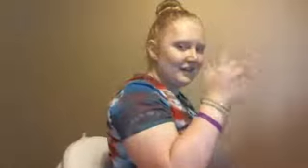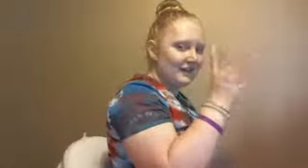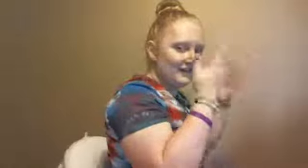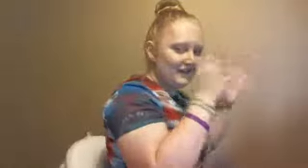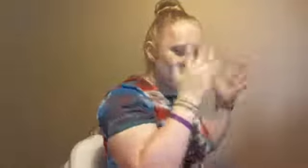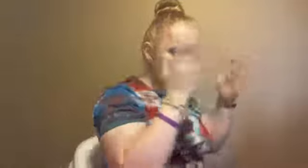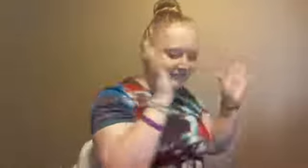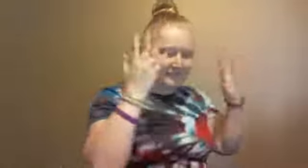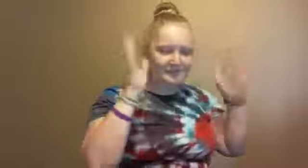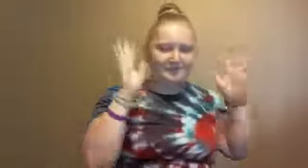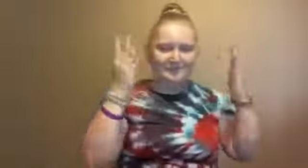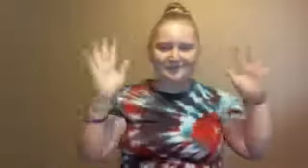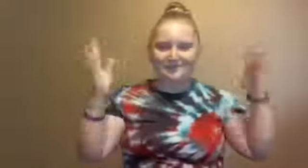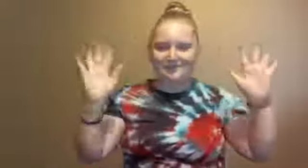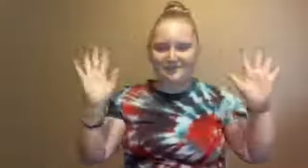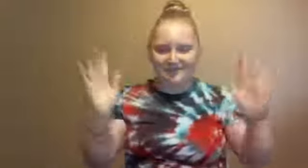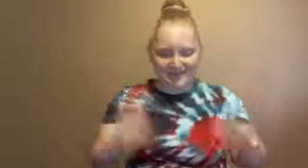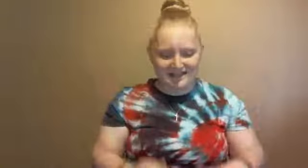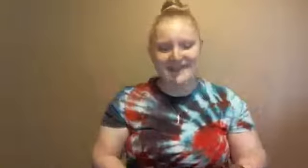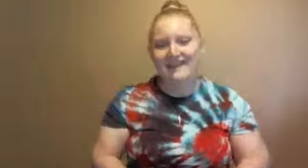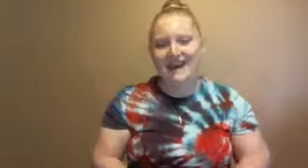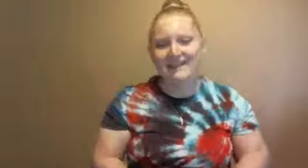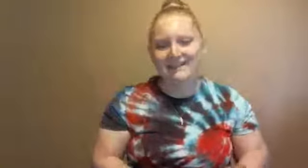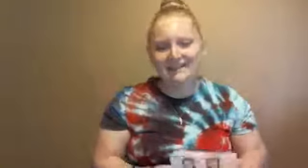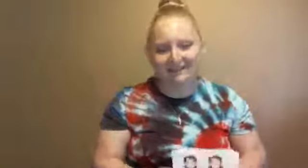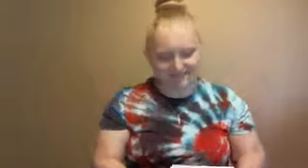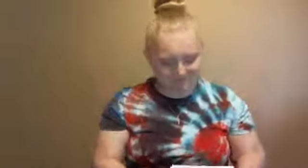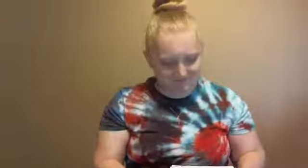All done. Just like that.